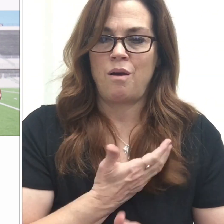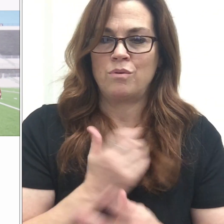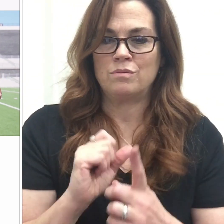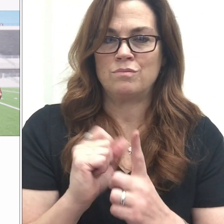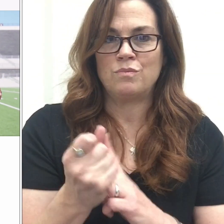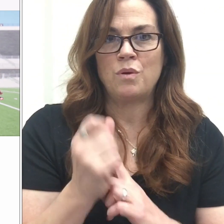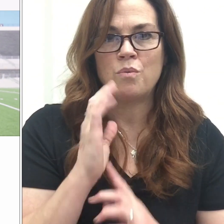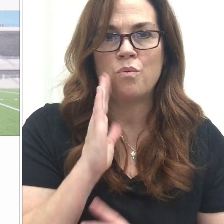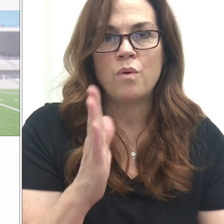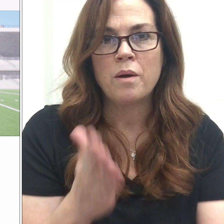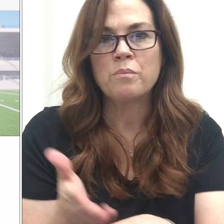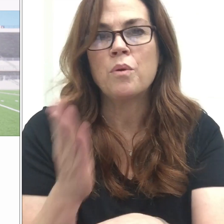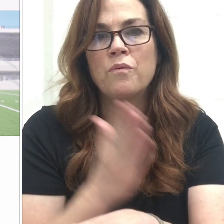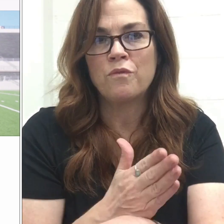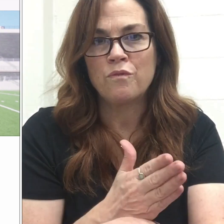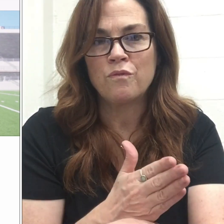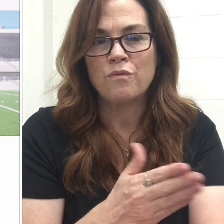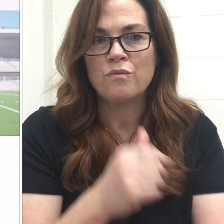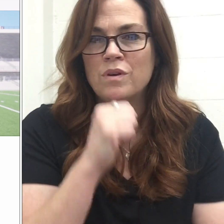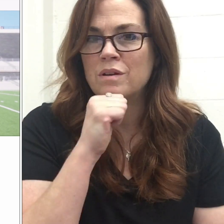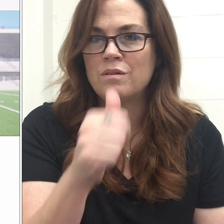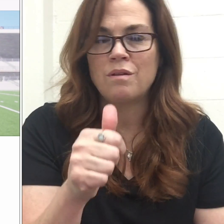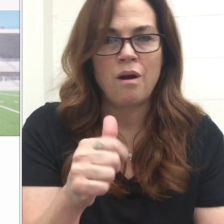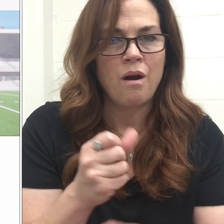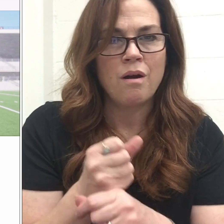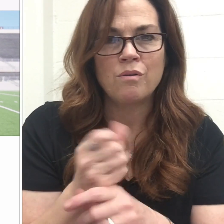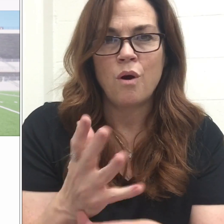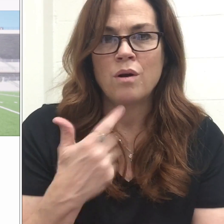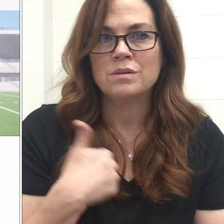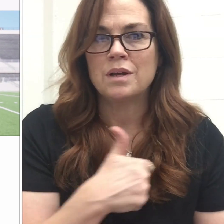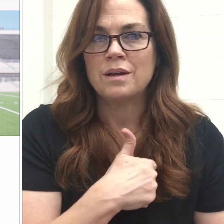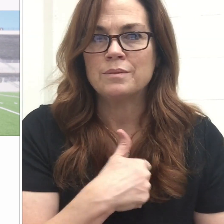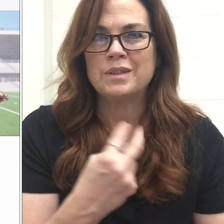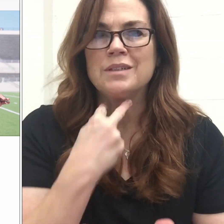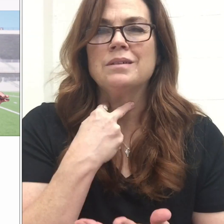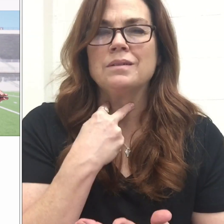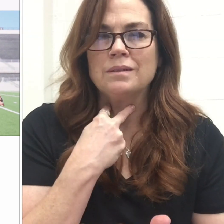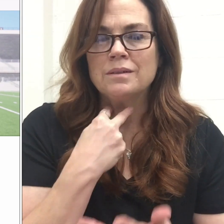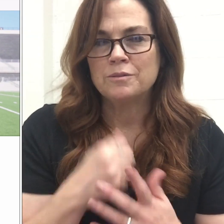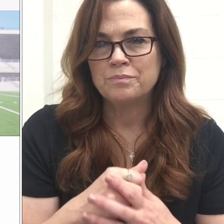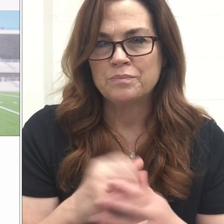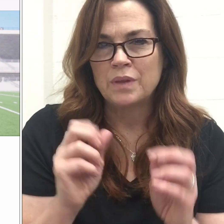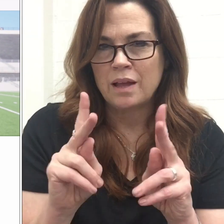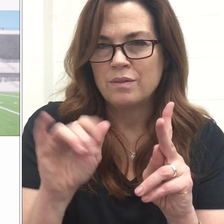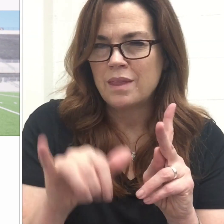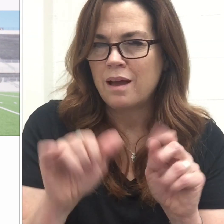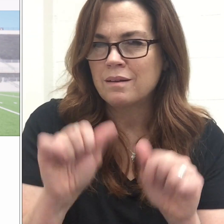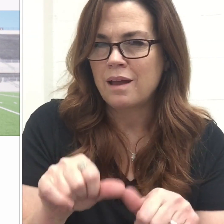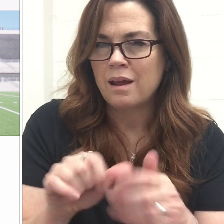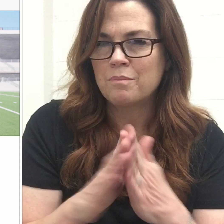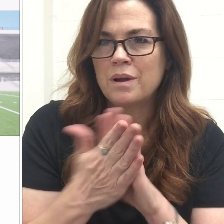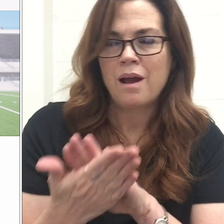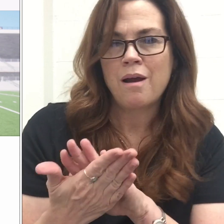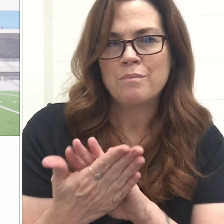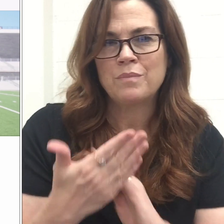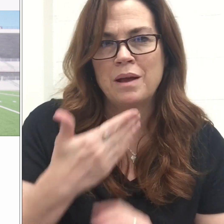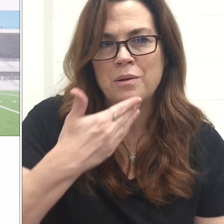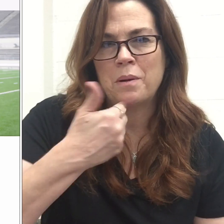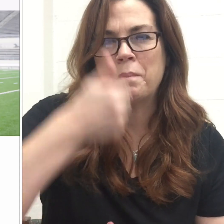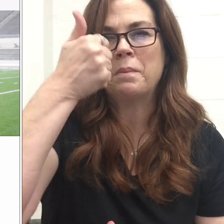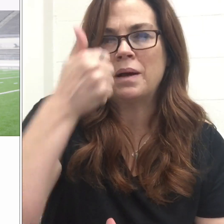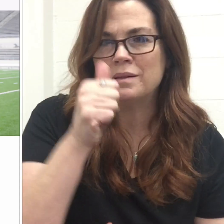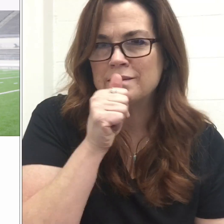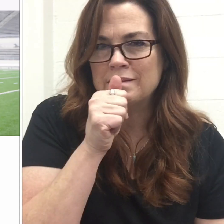us back. And this can be true. It can be a secret weapon if you learn to fail